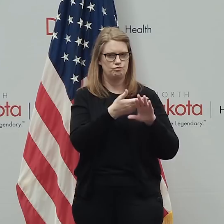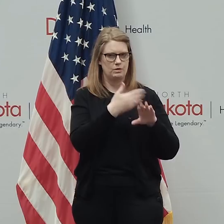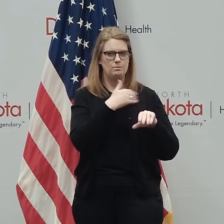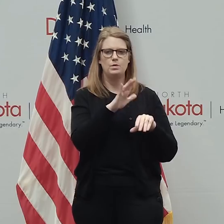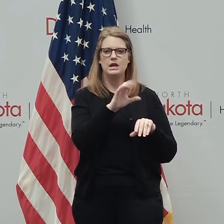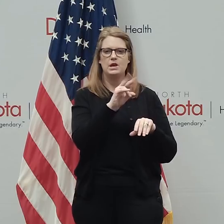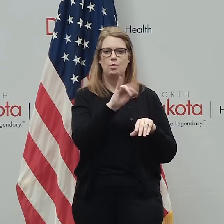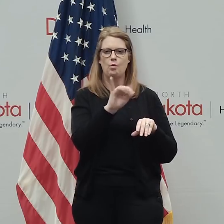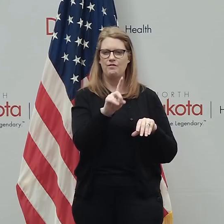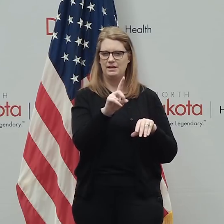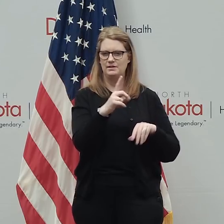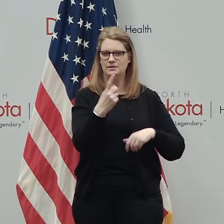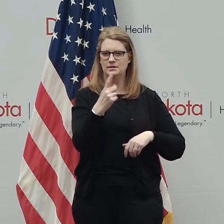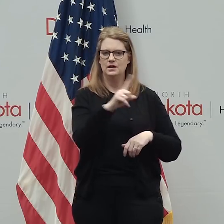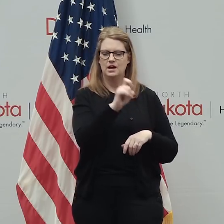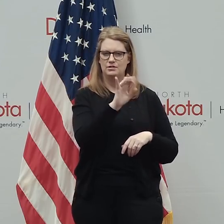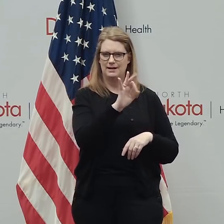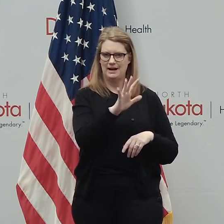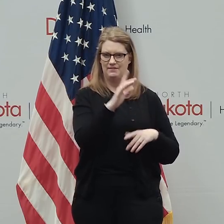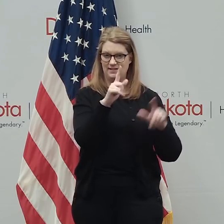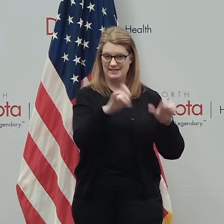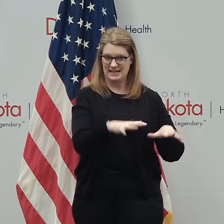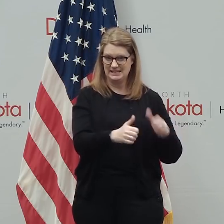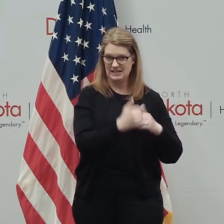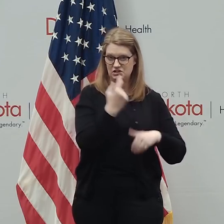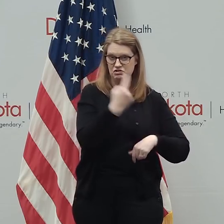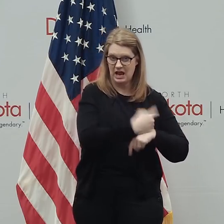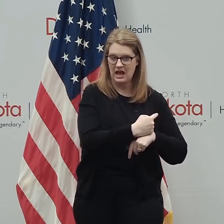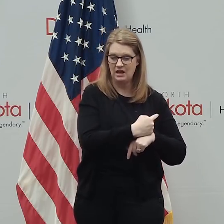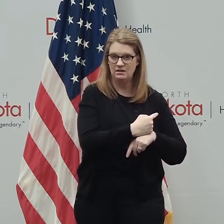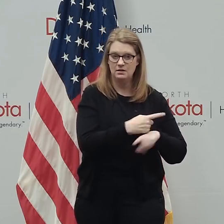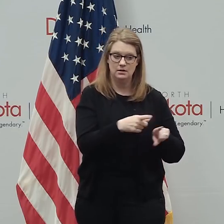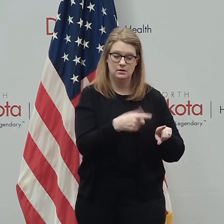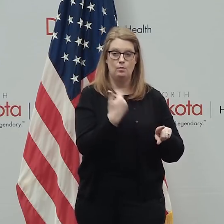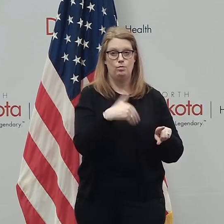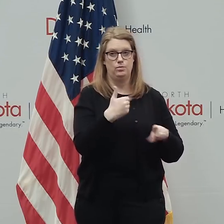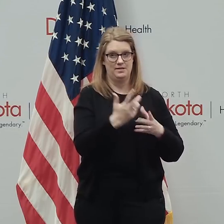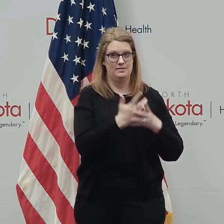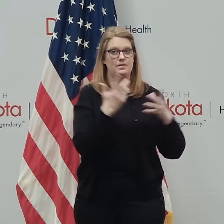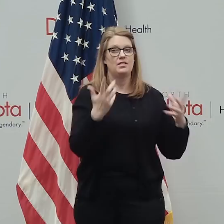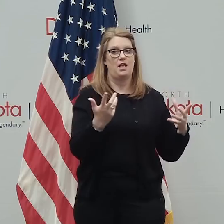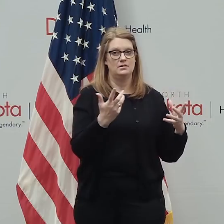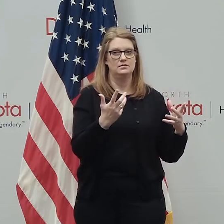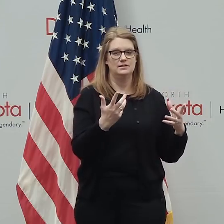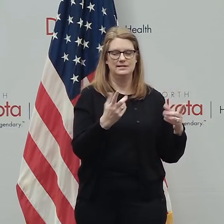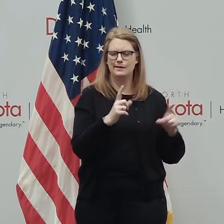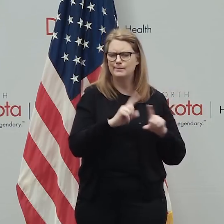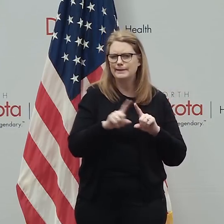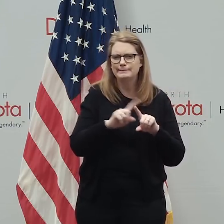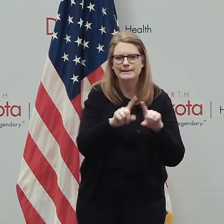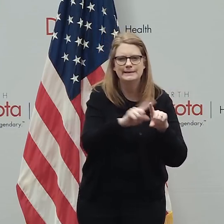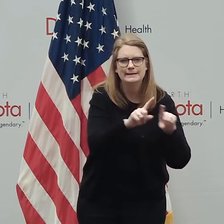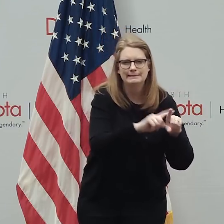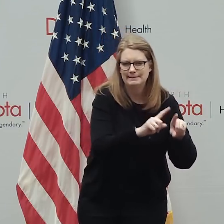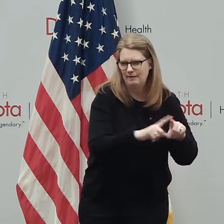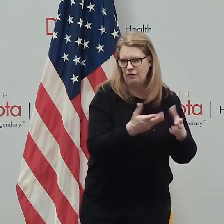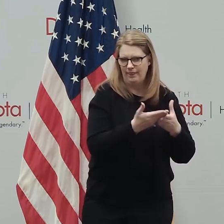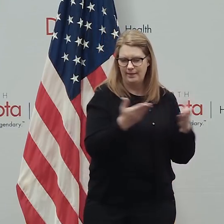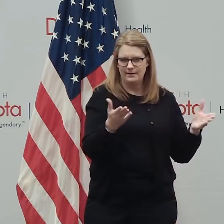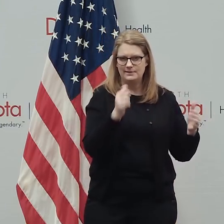COVID days, 195 tests per day would have been a big number, and that would have covered all kinds of things, not just a